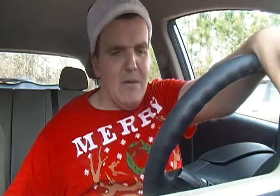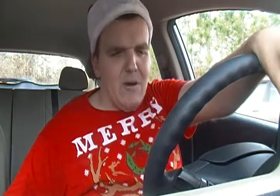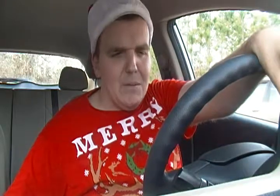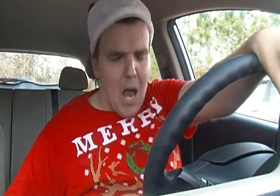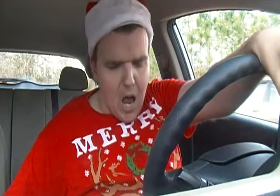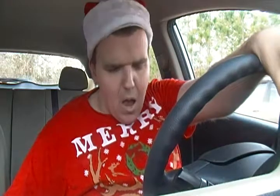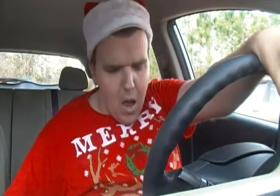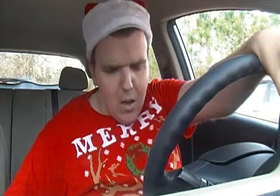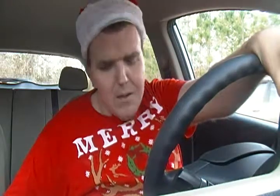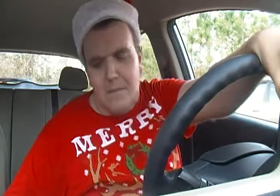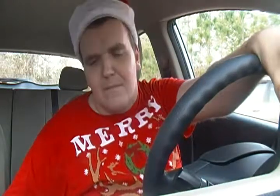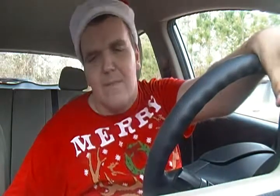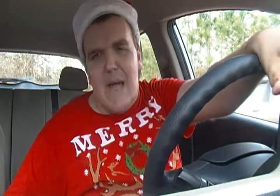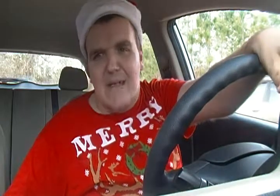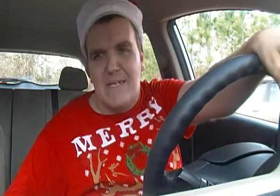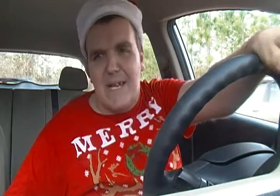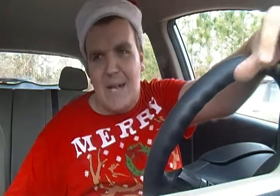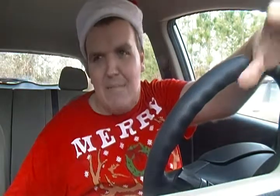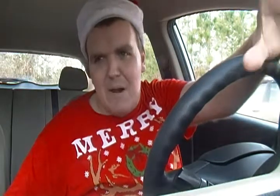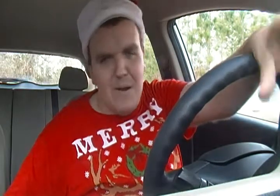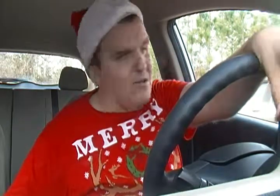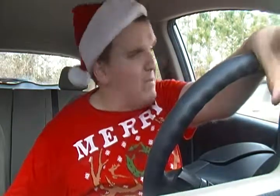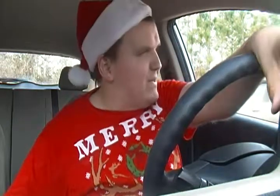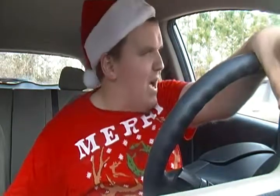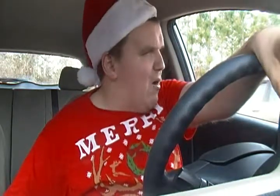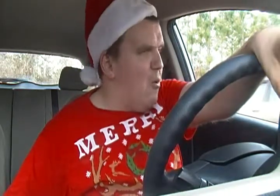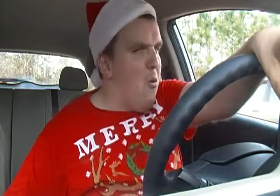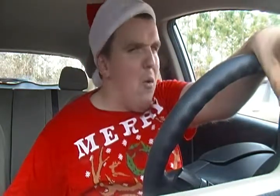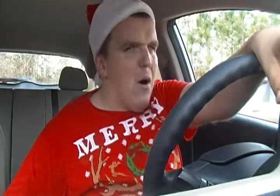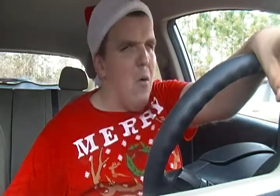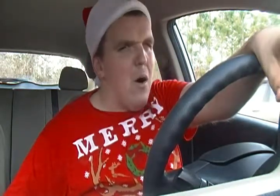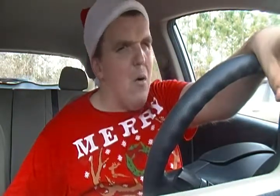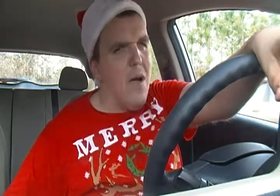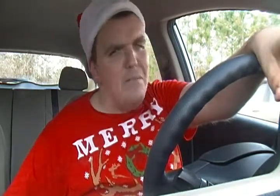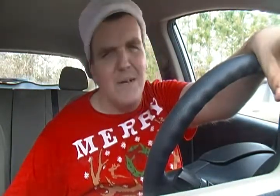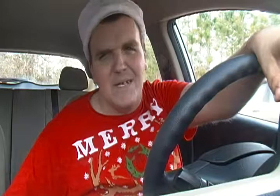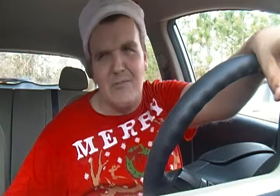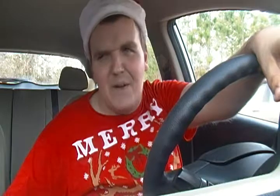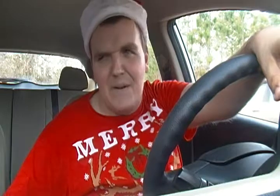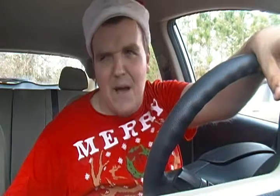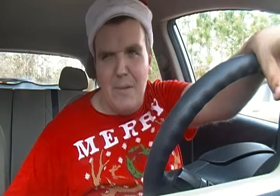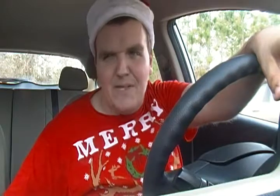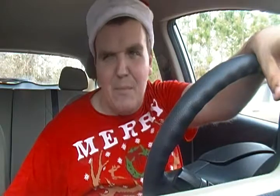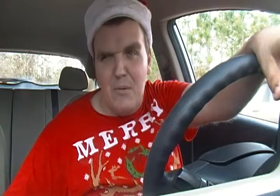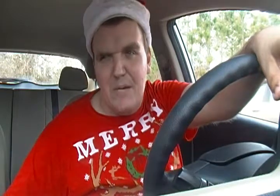said ralphie's like and says like merry christmas ho ho ho and pushes ralphie down with his boot